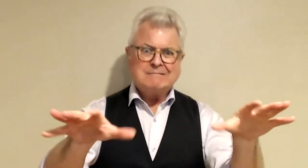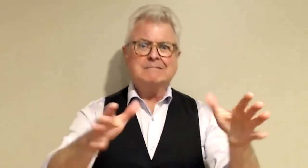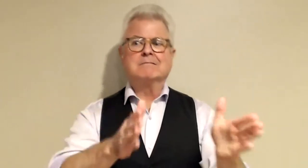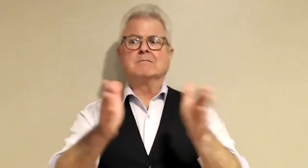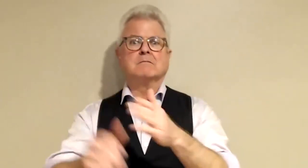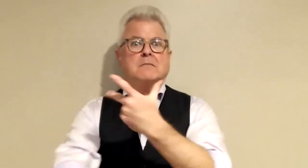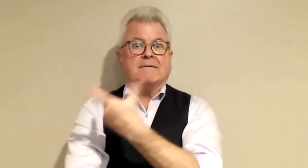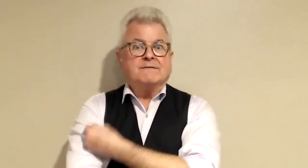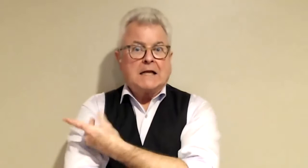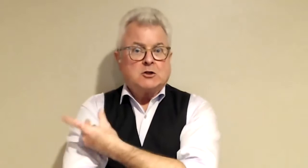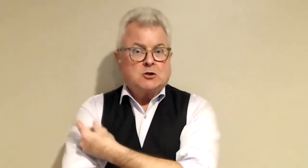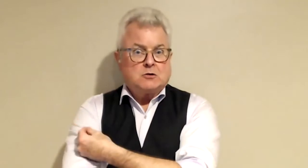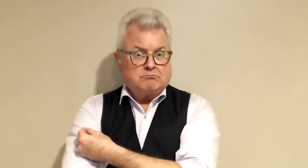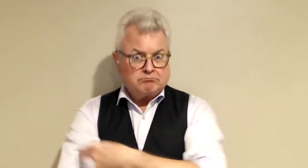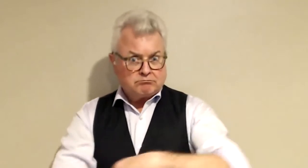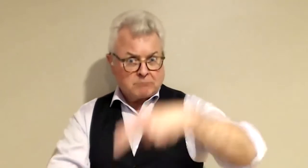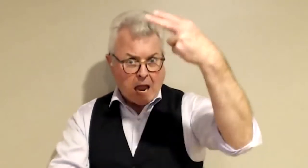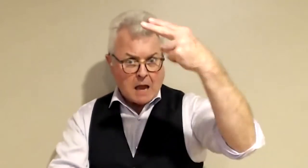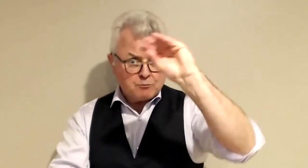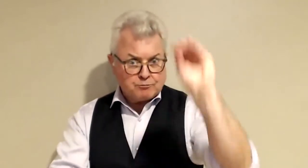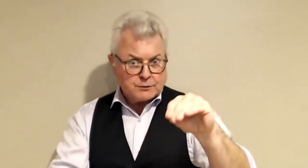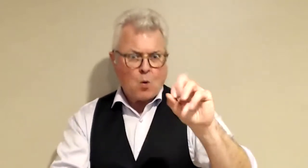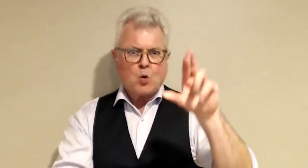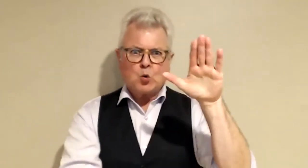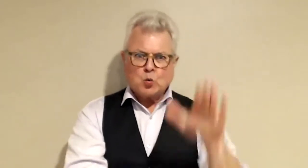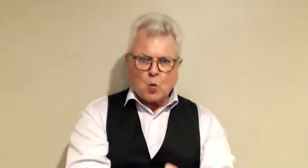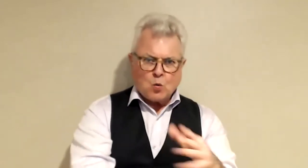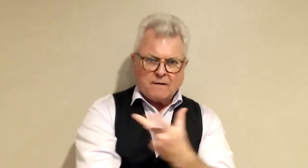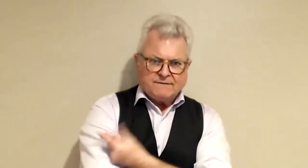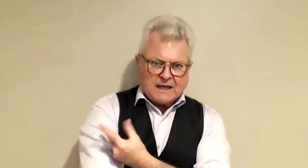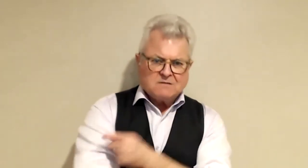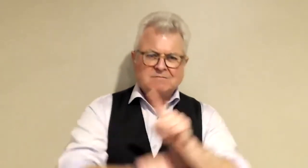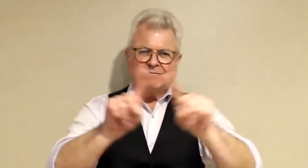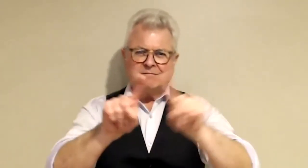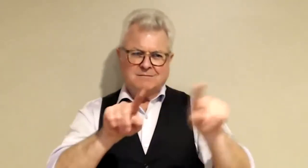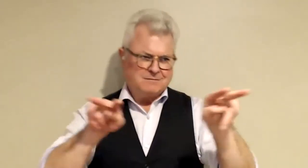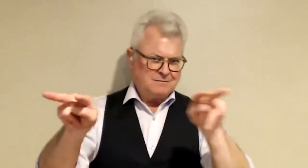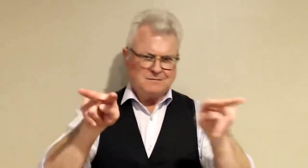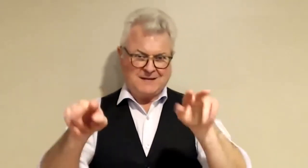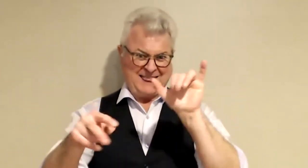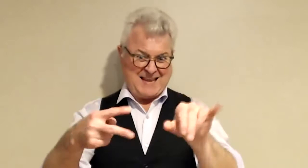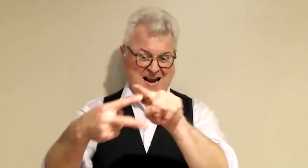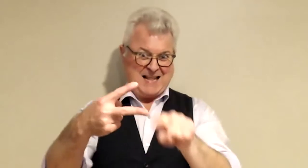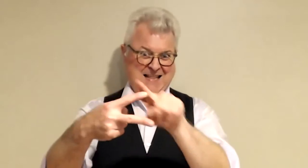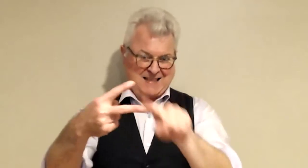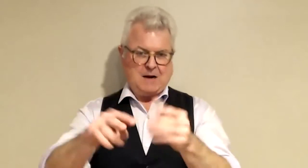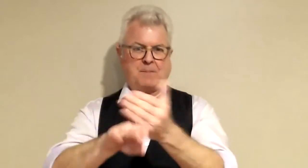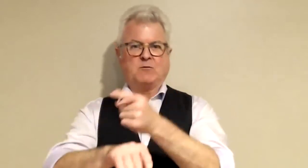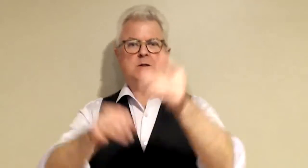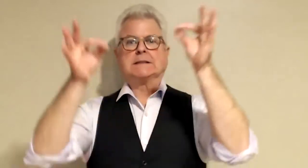is the vaccination rate of those in that country, those who have been vaccinated compared to those who have not been vaccinated, to determine which